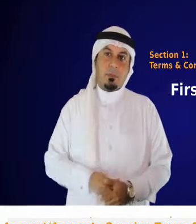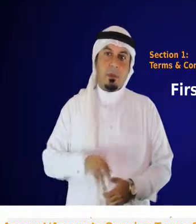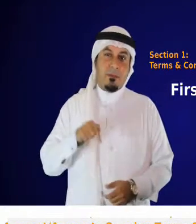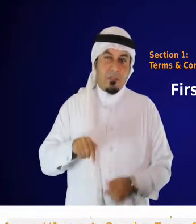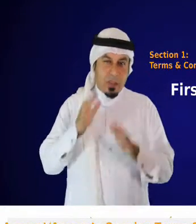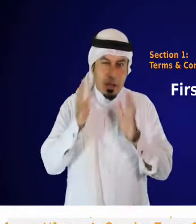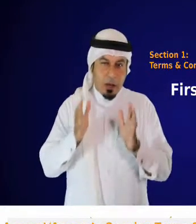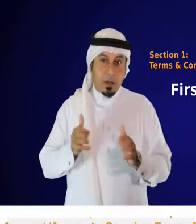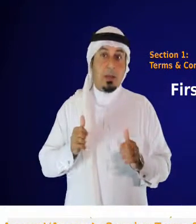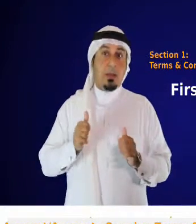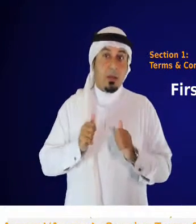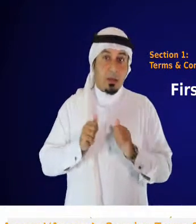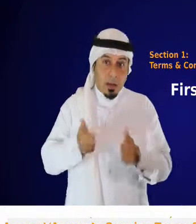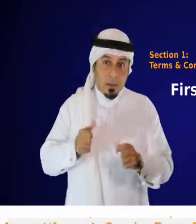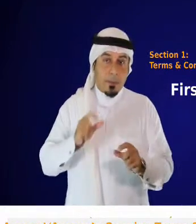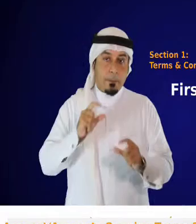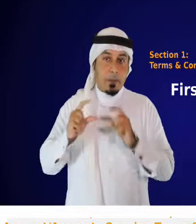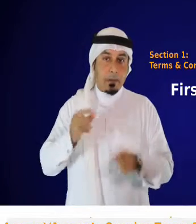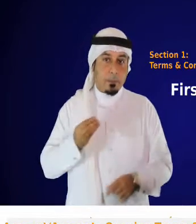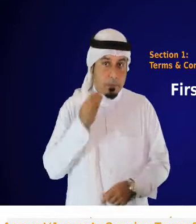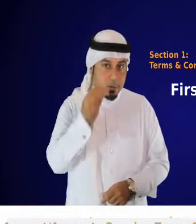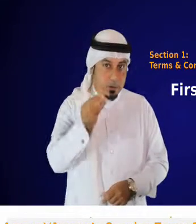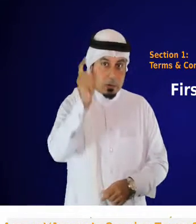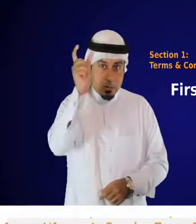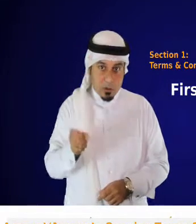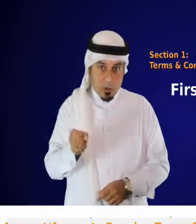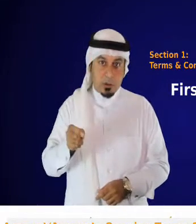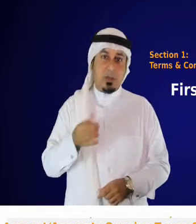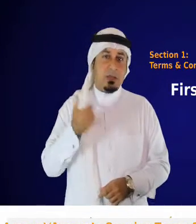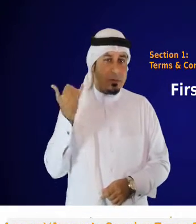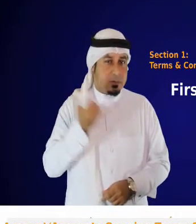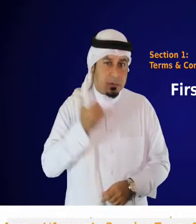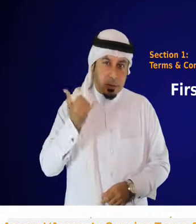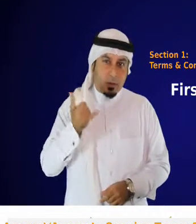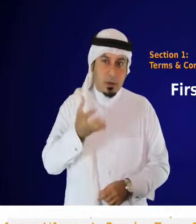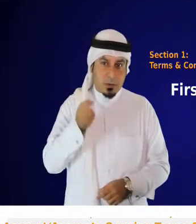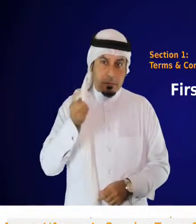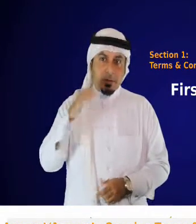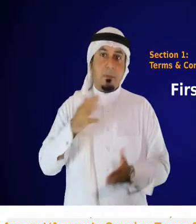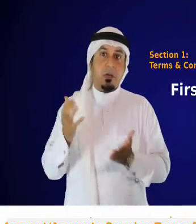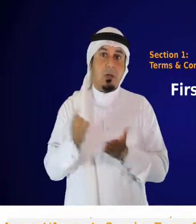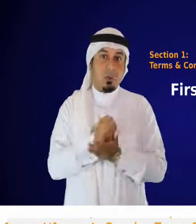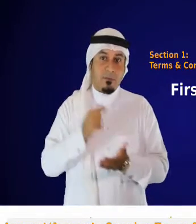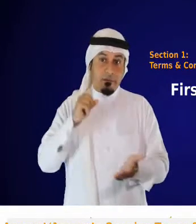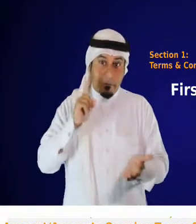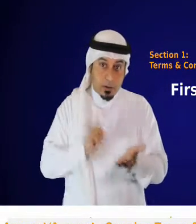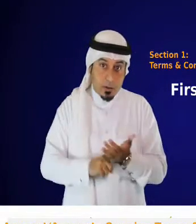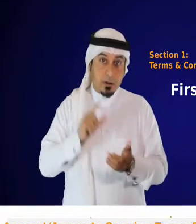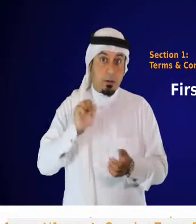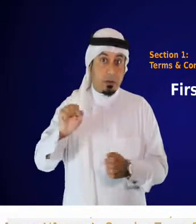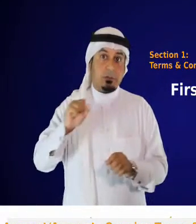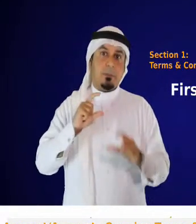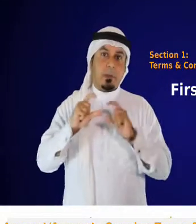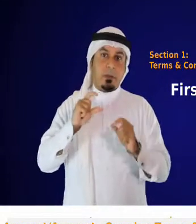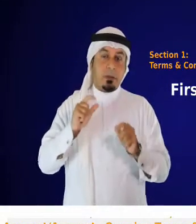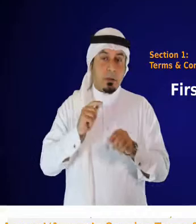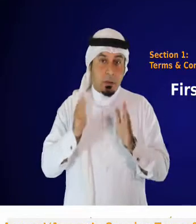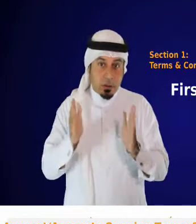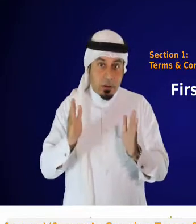6. In the event of the bank granting the customer overdraft facilities to an extent and a period which the bank in its sole discretion may